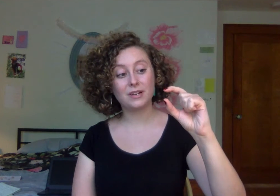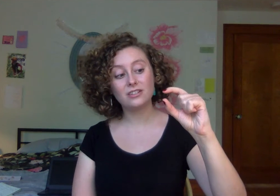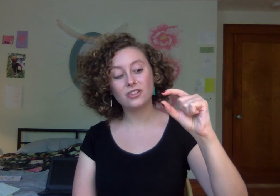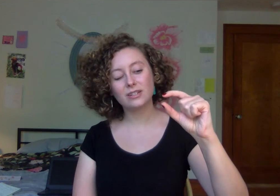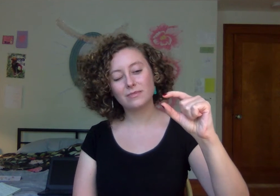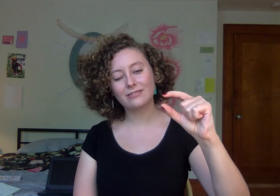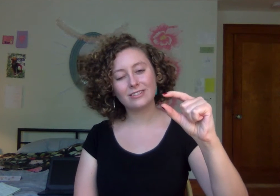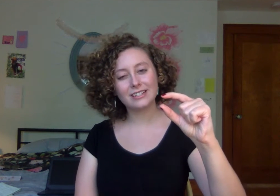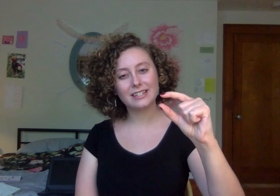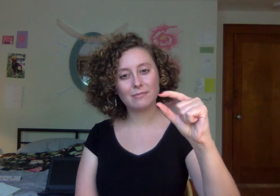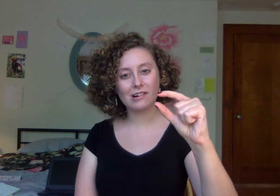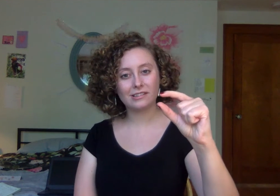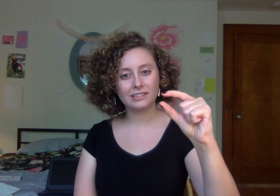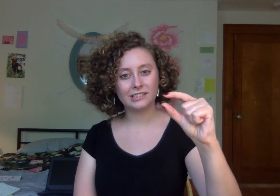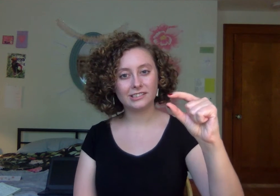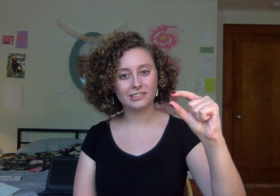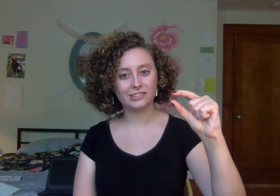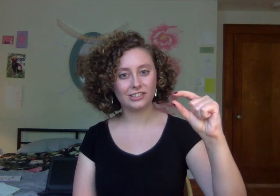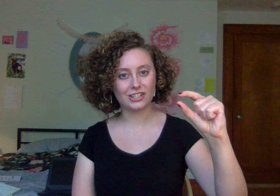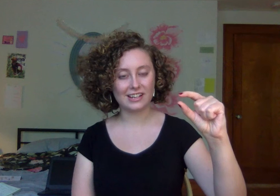pinching something really small. G.